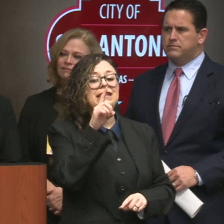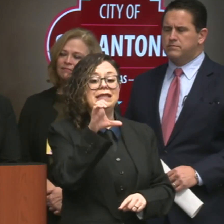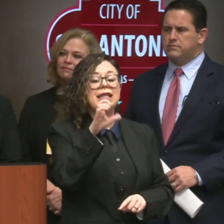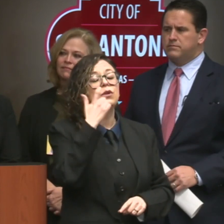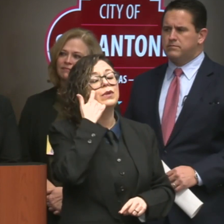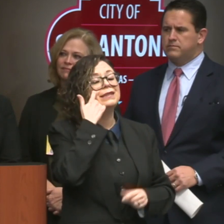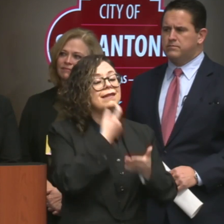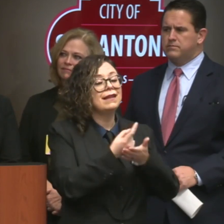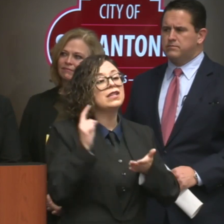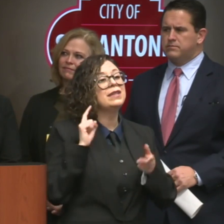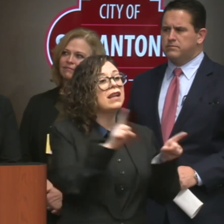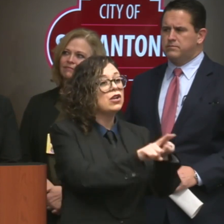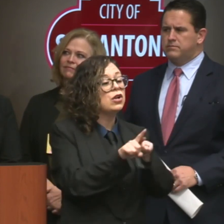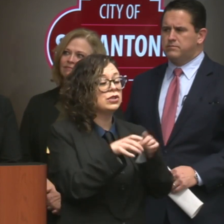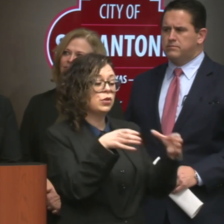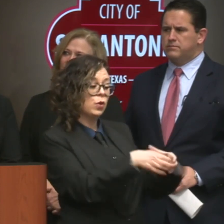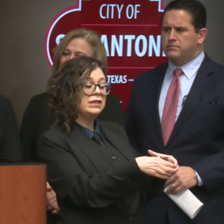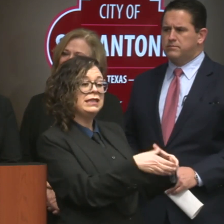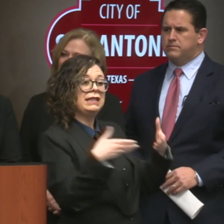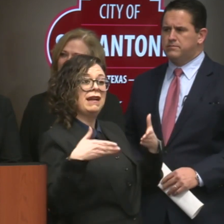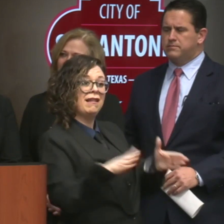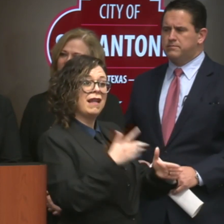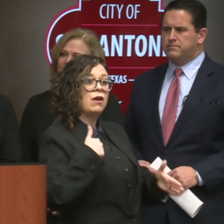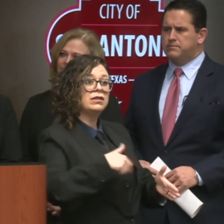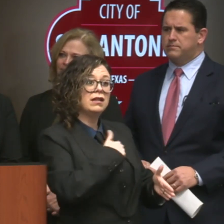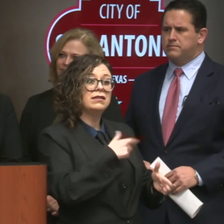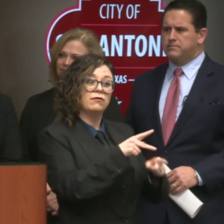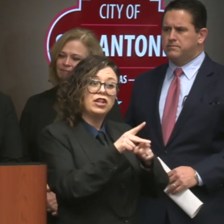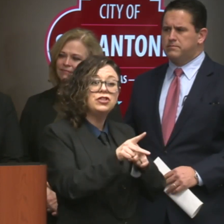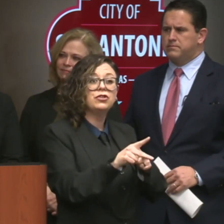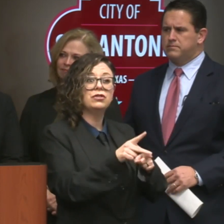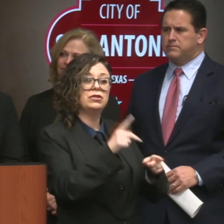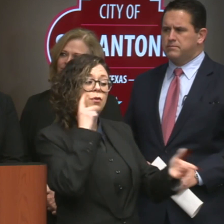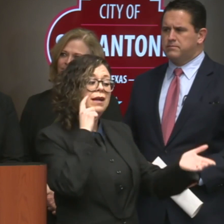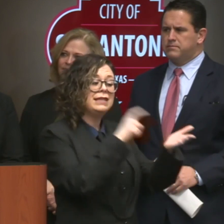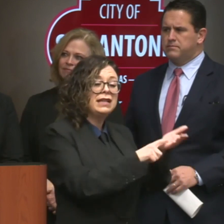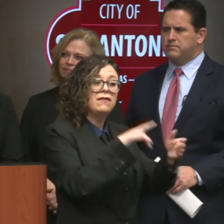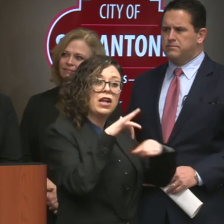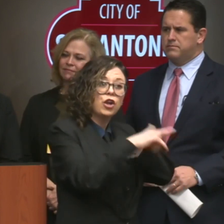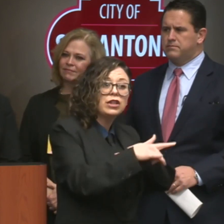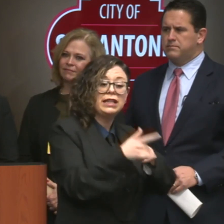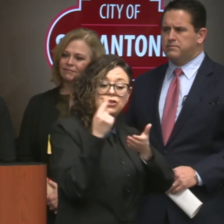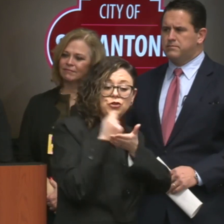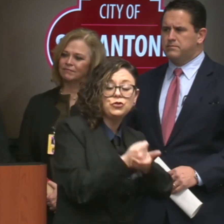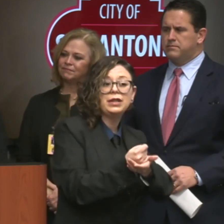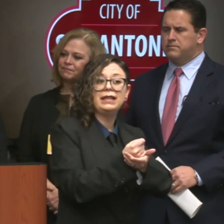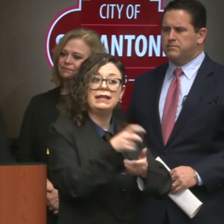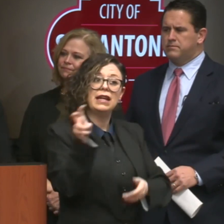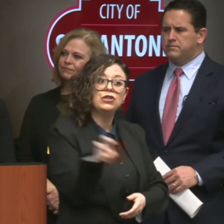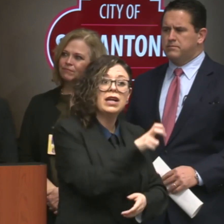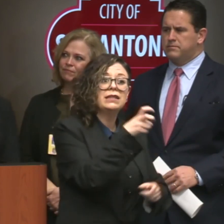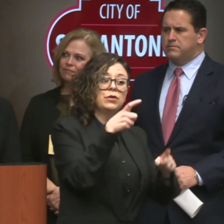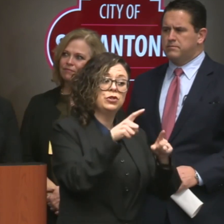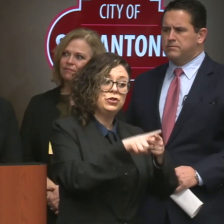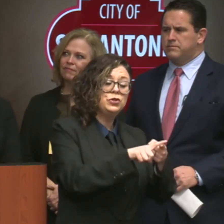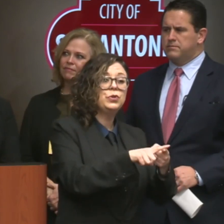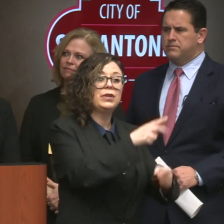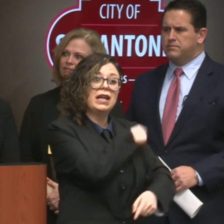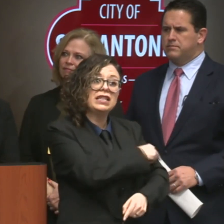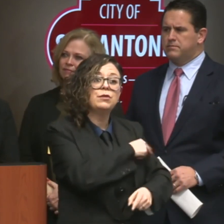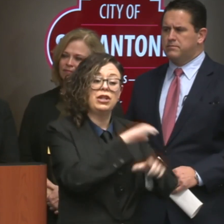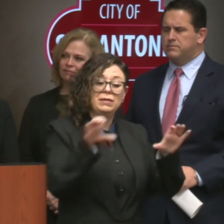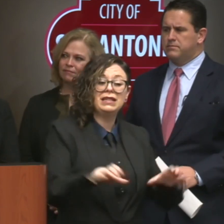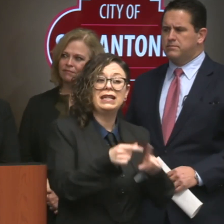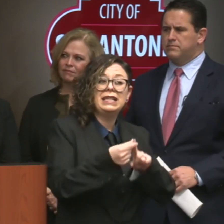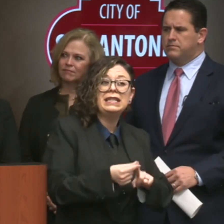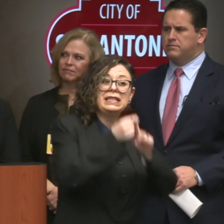allowed professionals to identify the symptoms early, to treat and transport to the hospital, which was done in a dedicated ambulance by